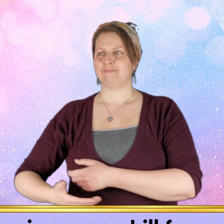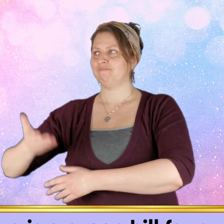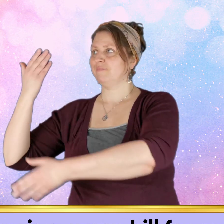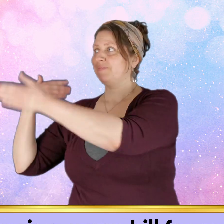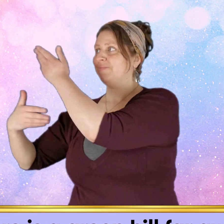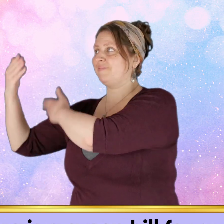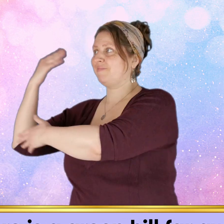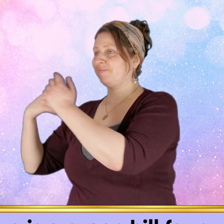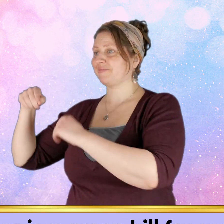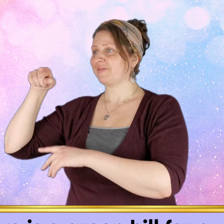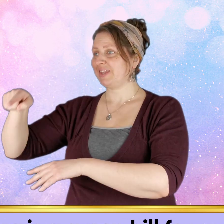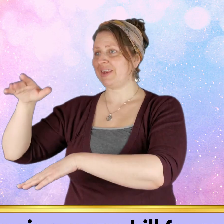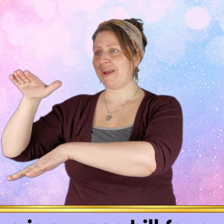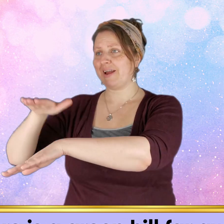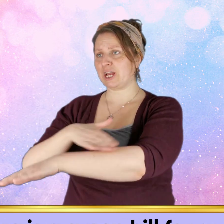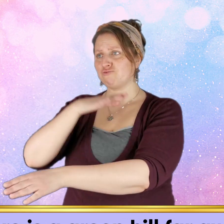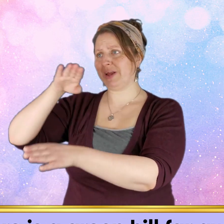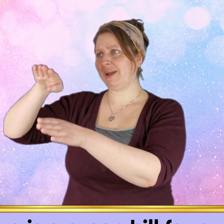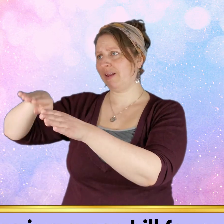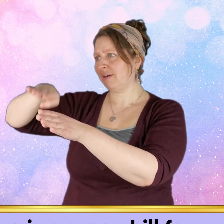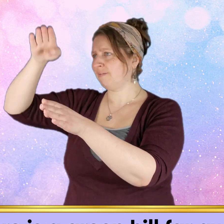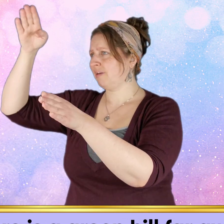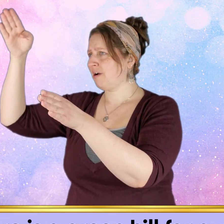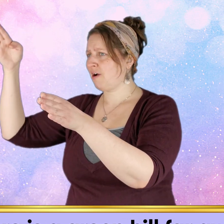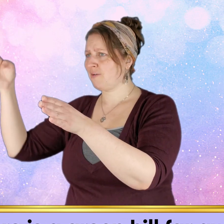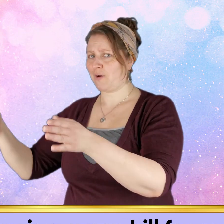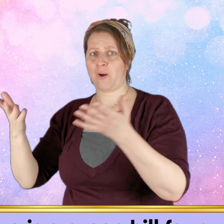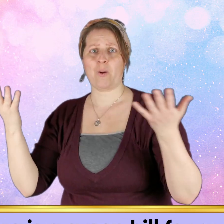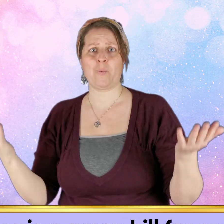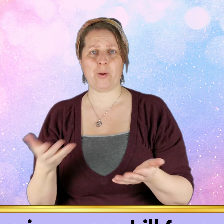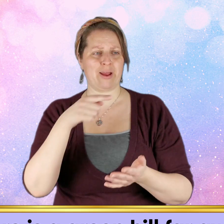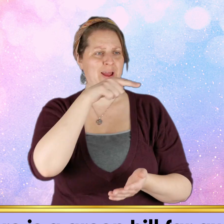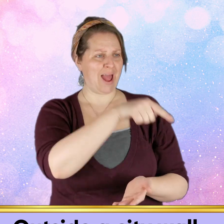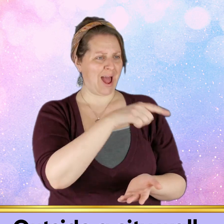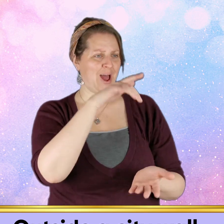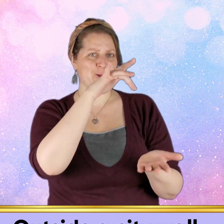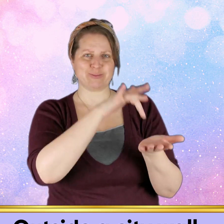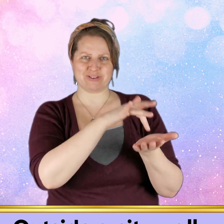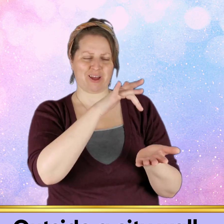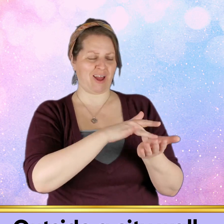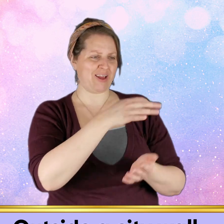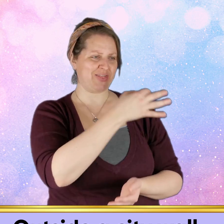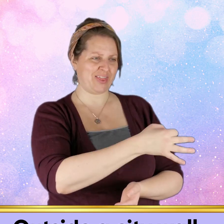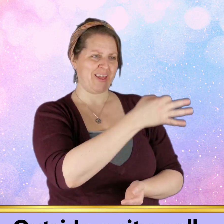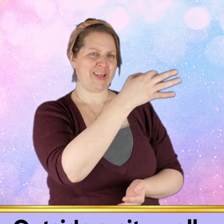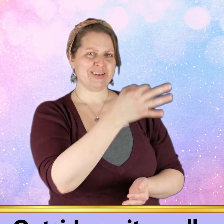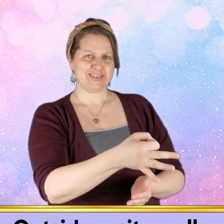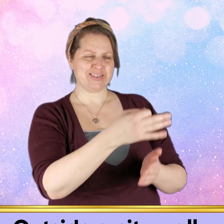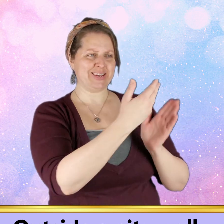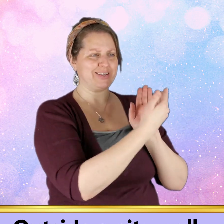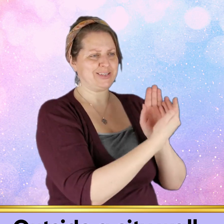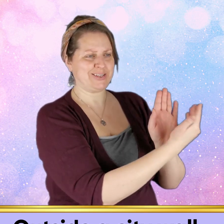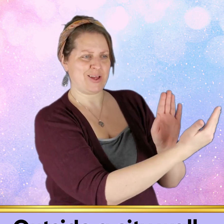There is a green hill far away outside a